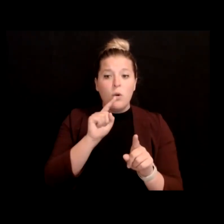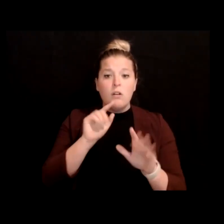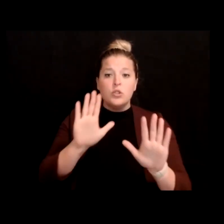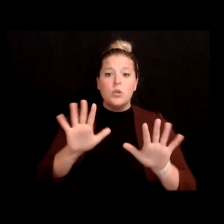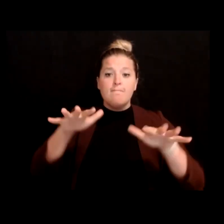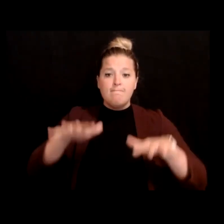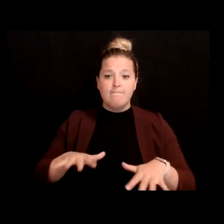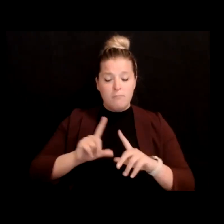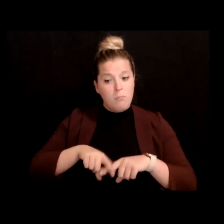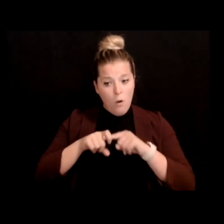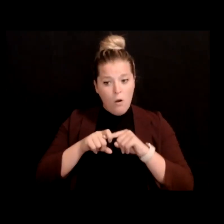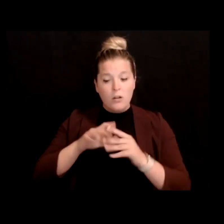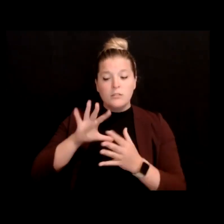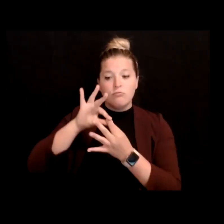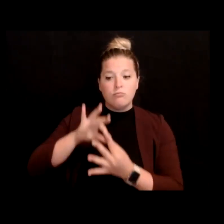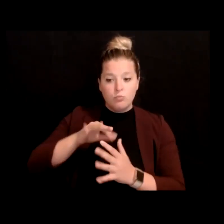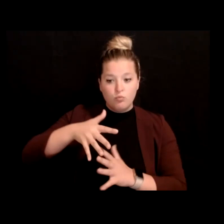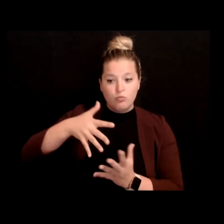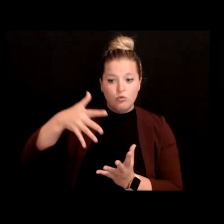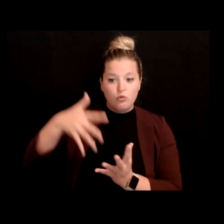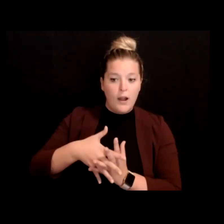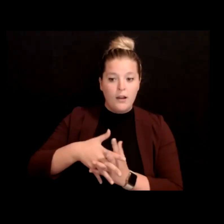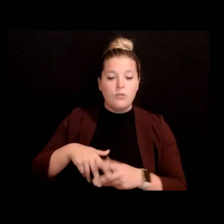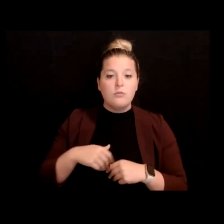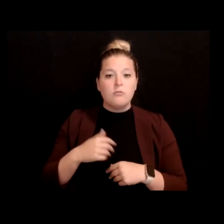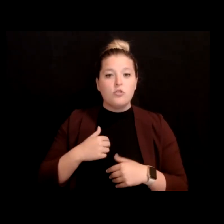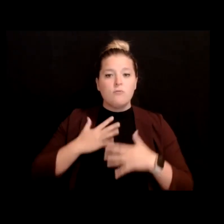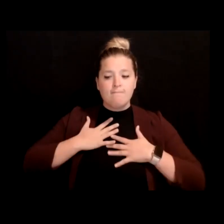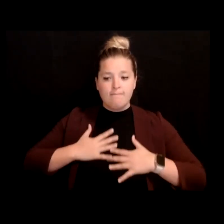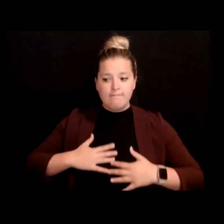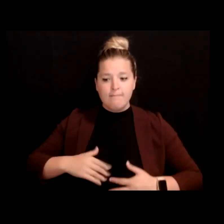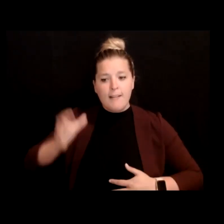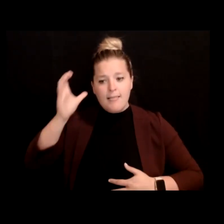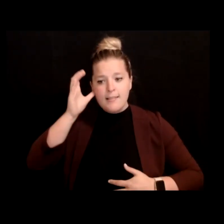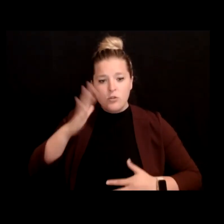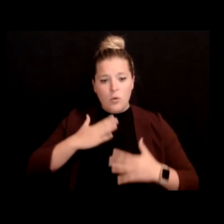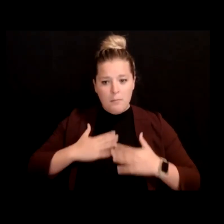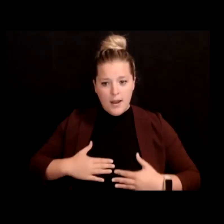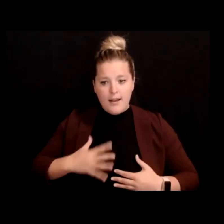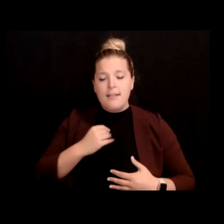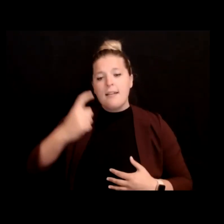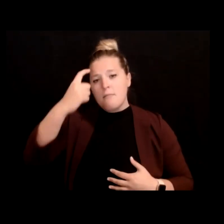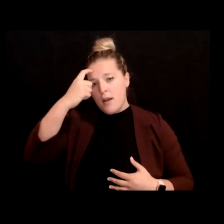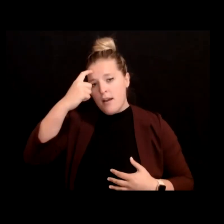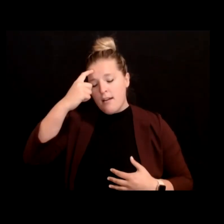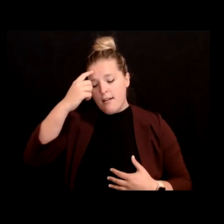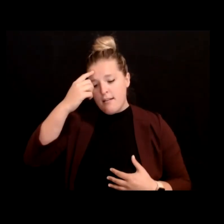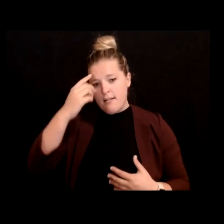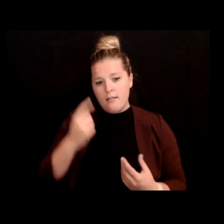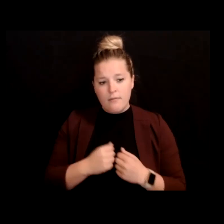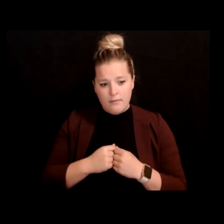grounding, to listen and tune in to what your body-mind is telling you about what it is that it